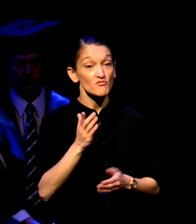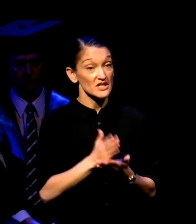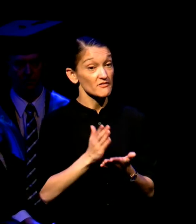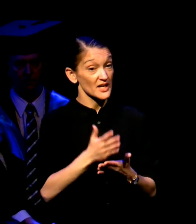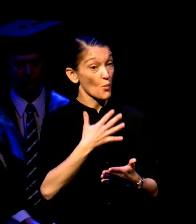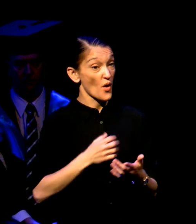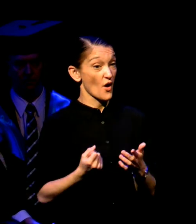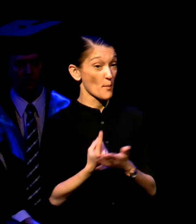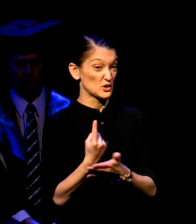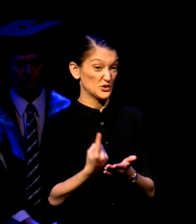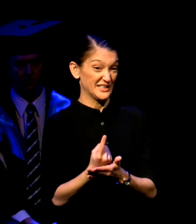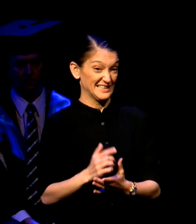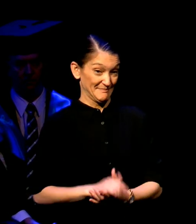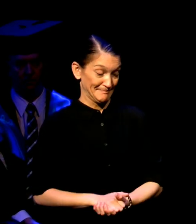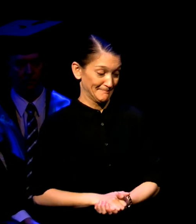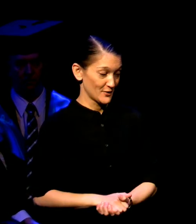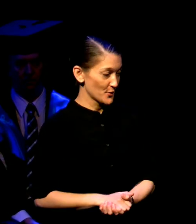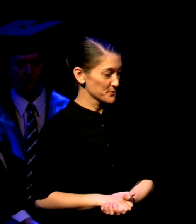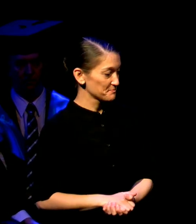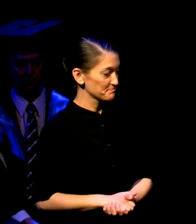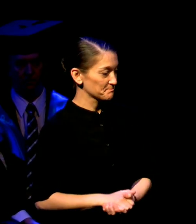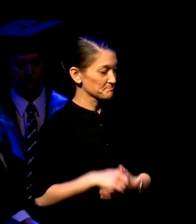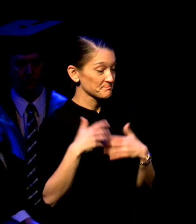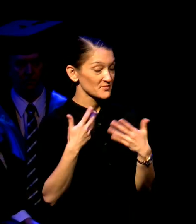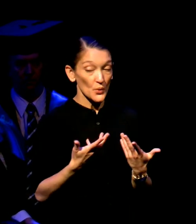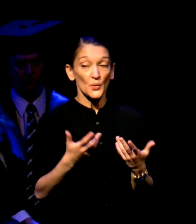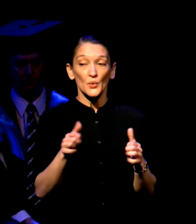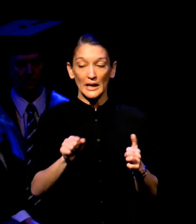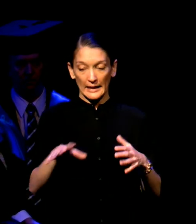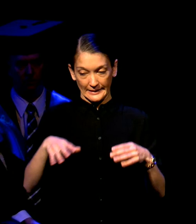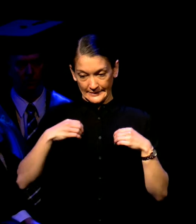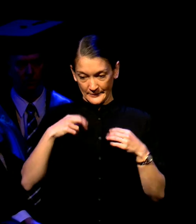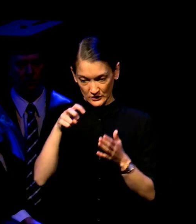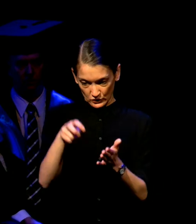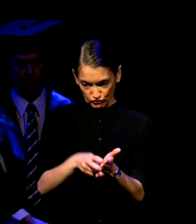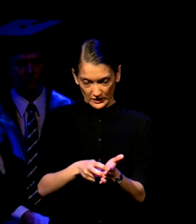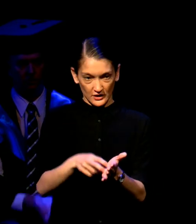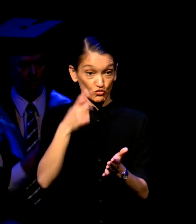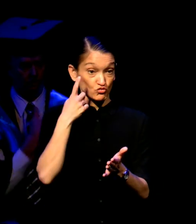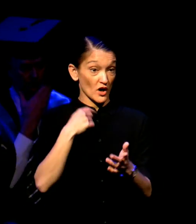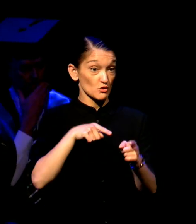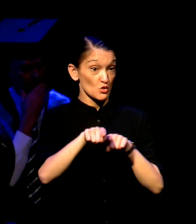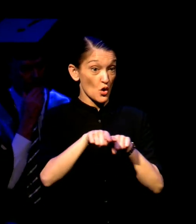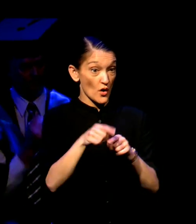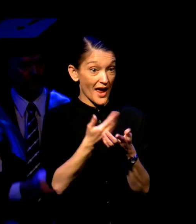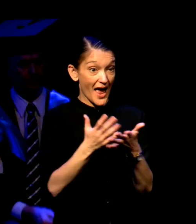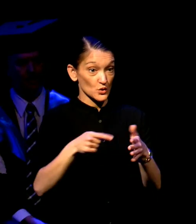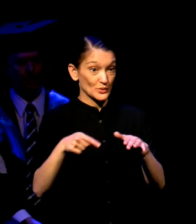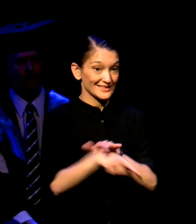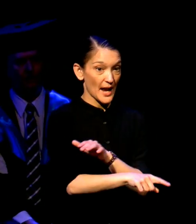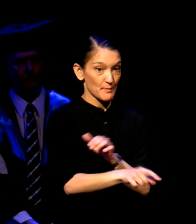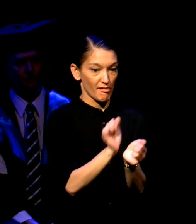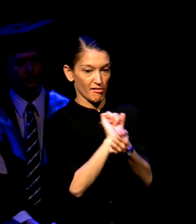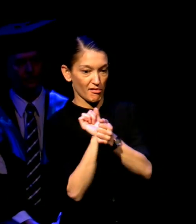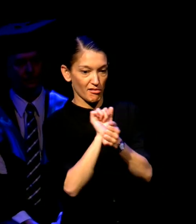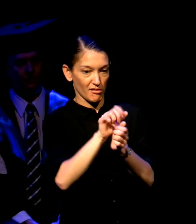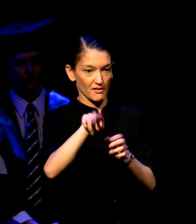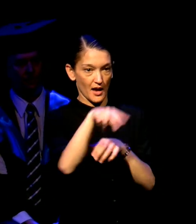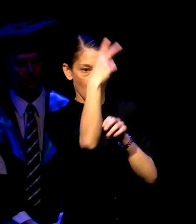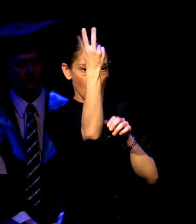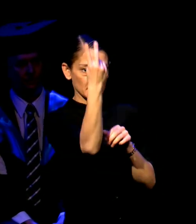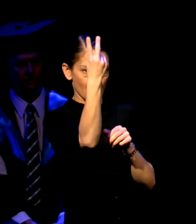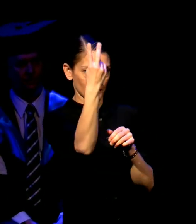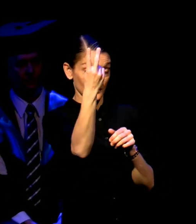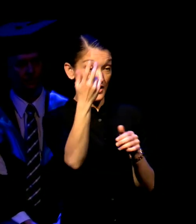this opportunity to go overseas. So I accepted the contract and I started learning how to escape upside down, practicing on the local